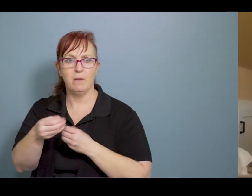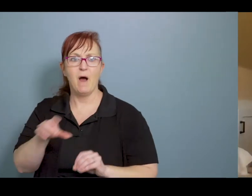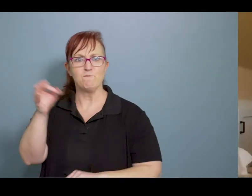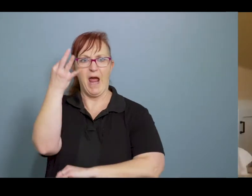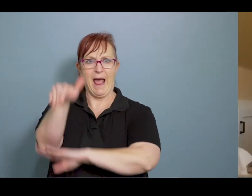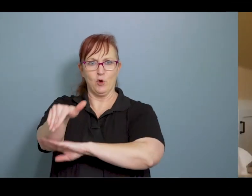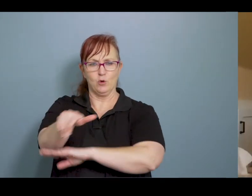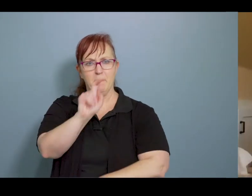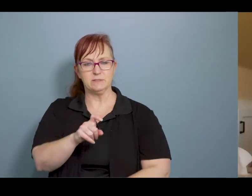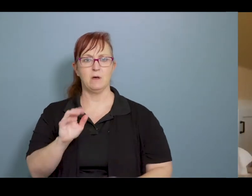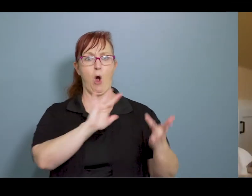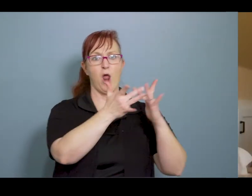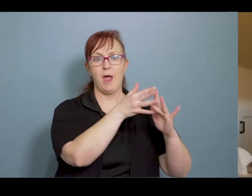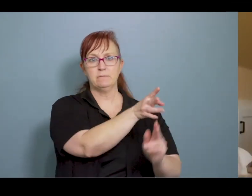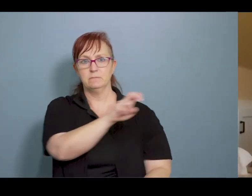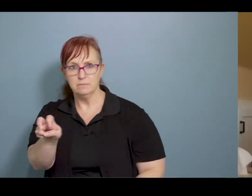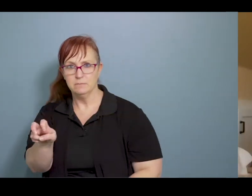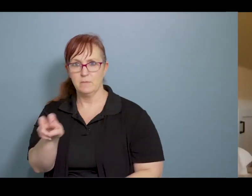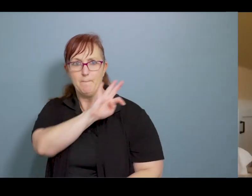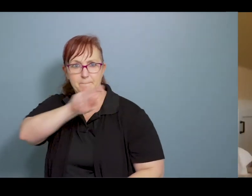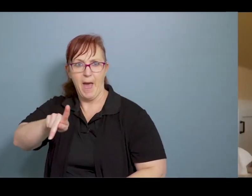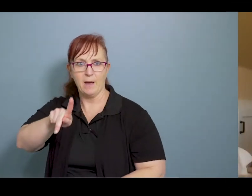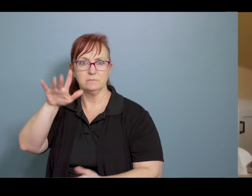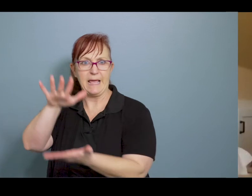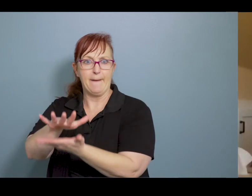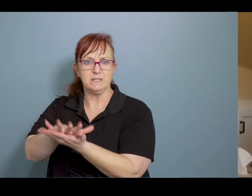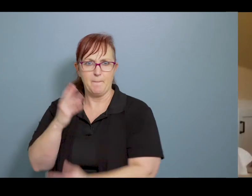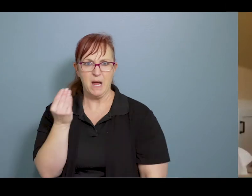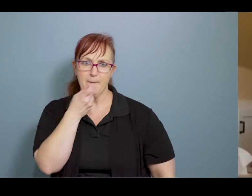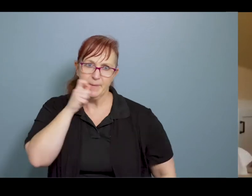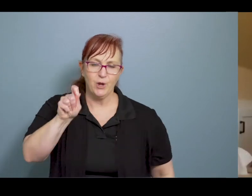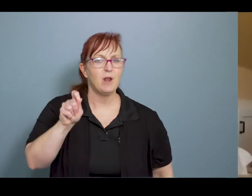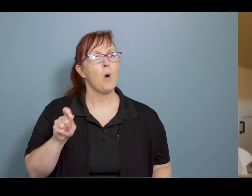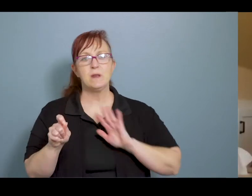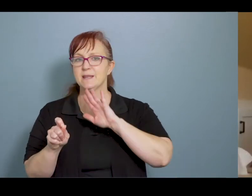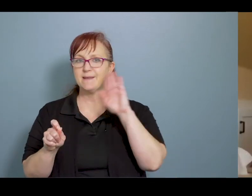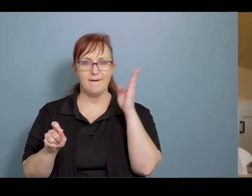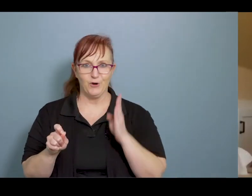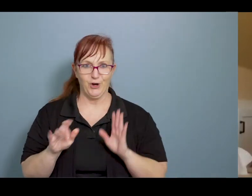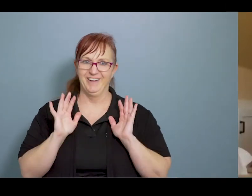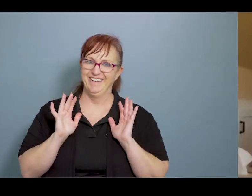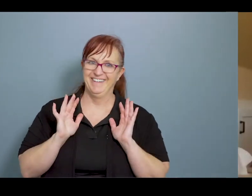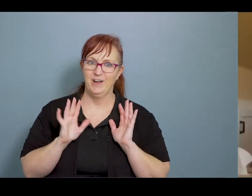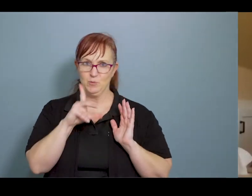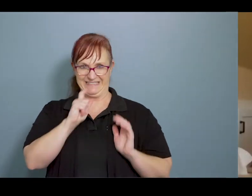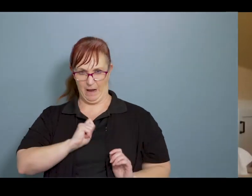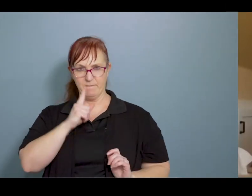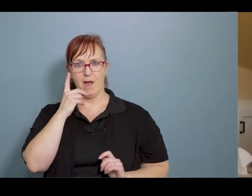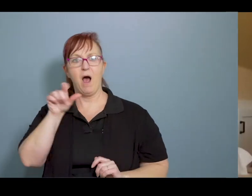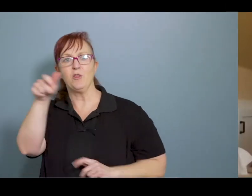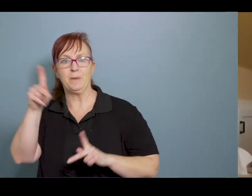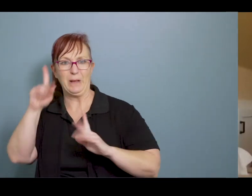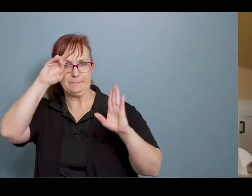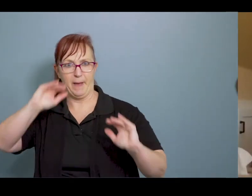a Friday afternoon, say, "Hey, everybody back on Monday." We won't do that to ourselves, and to everybody